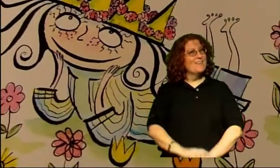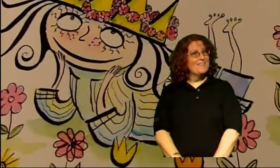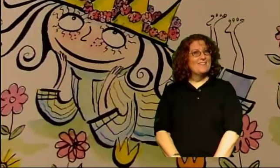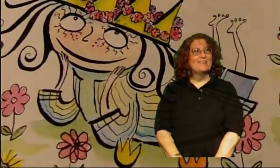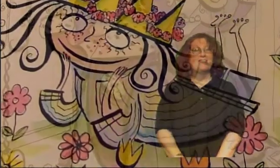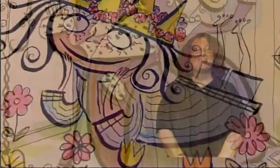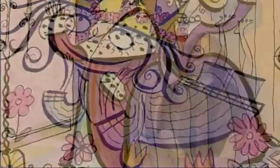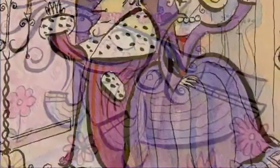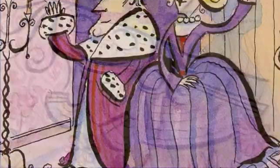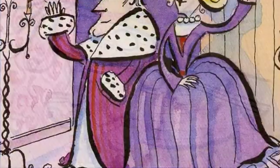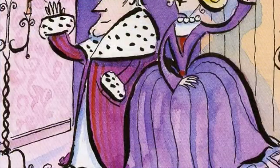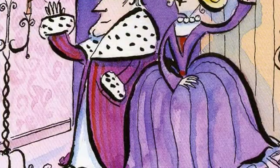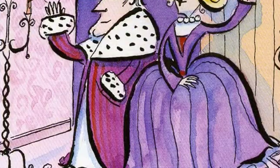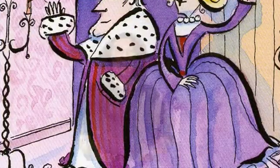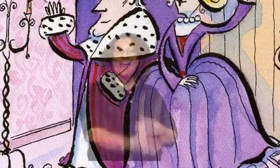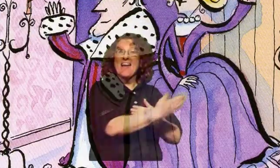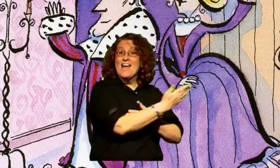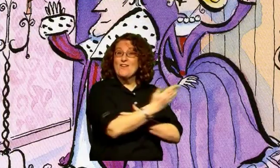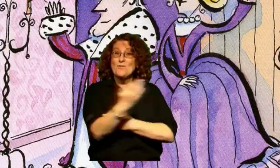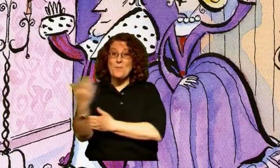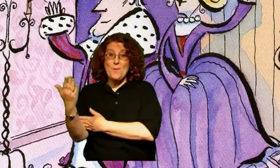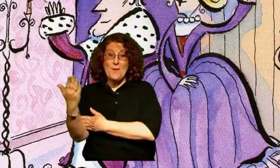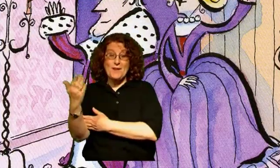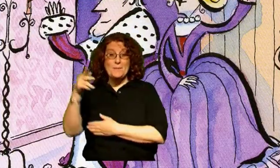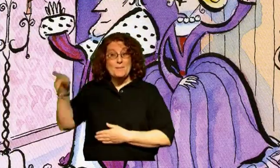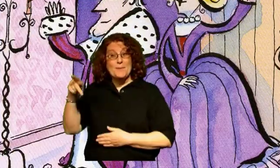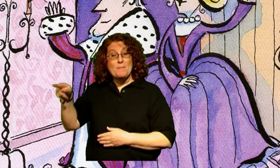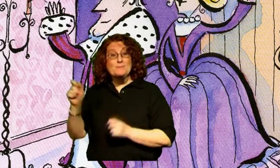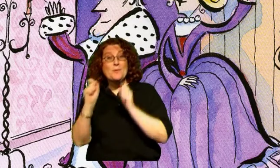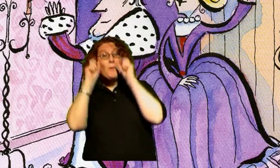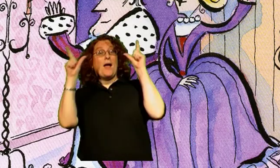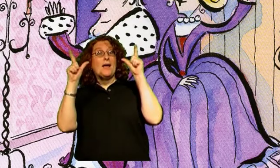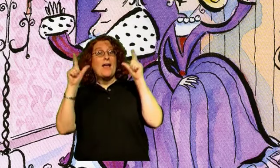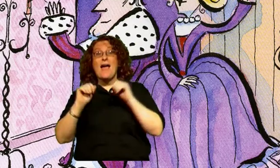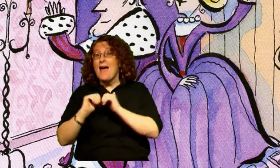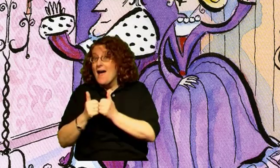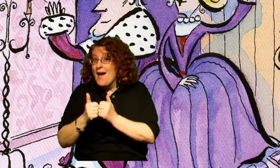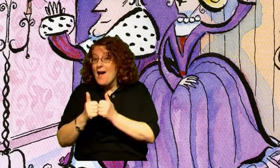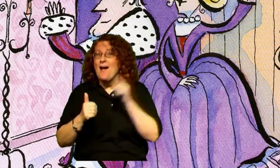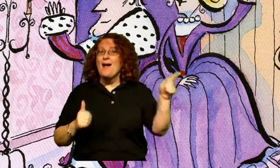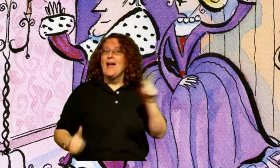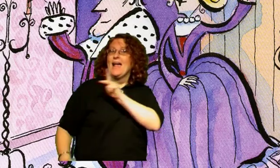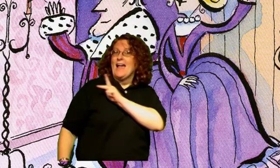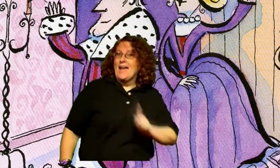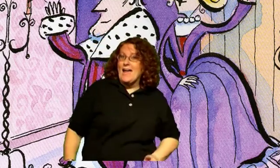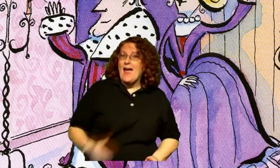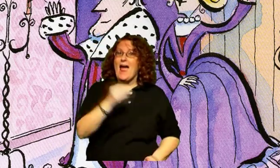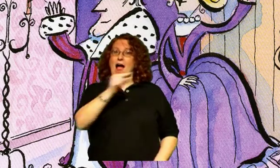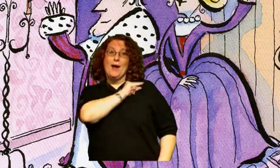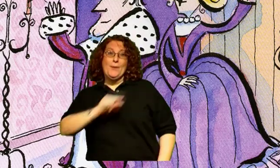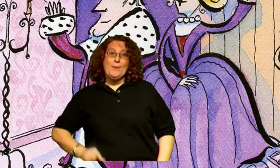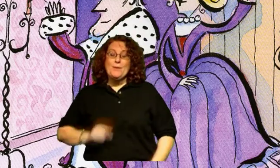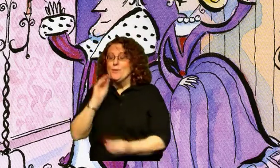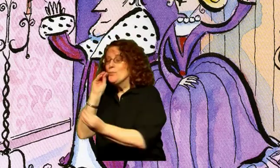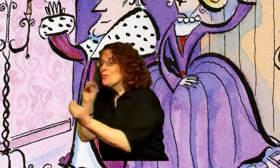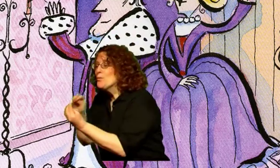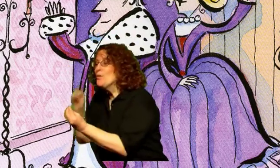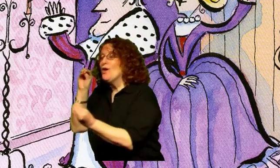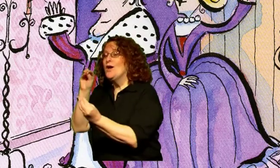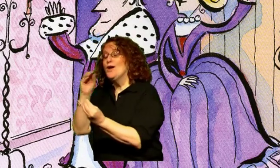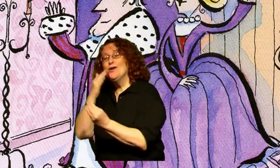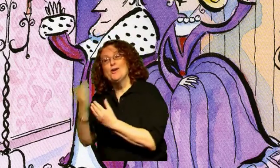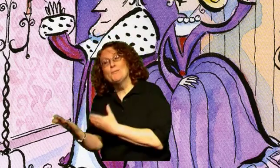told Penelope. Every morning, Penelope was awoken by a kiss from the king and the